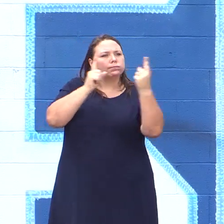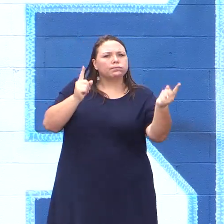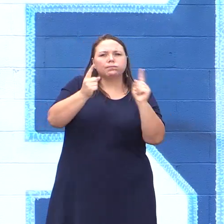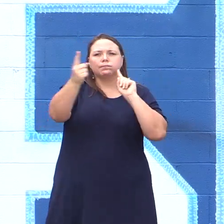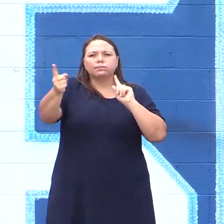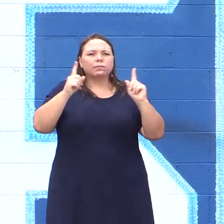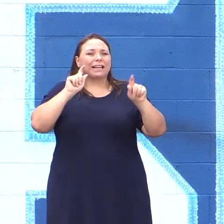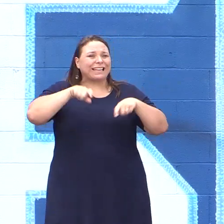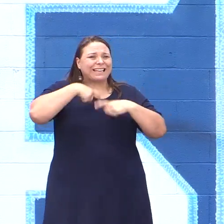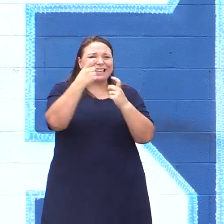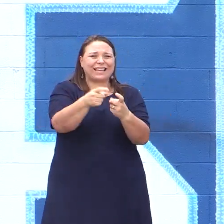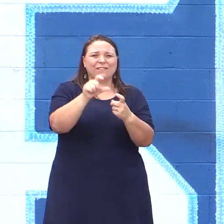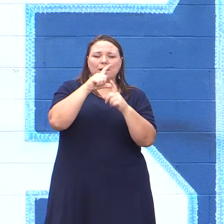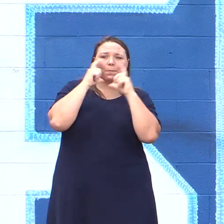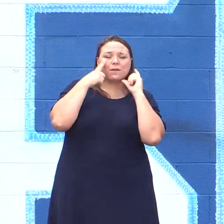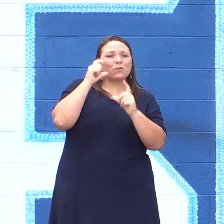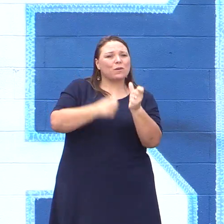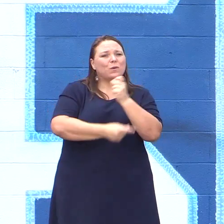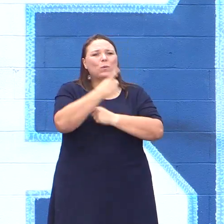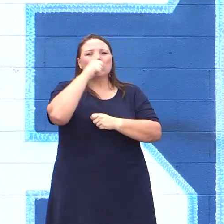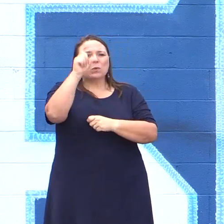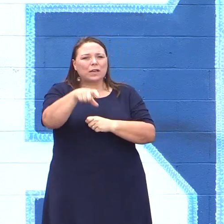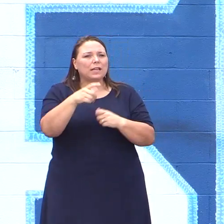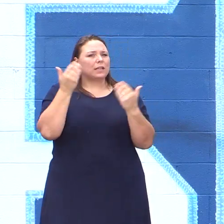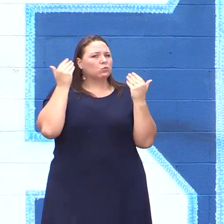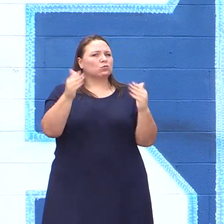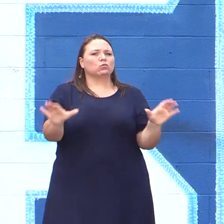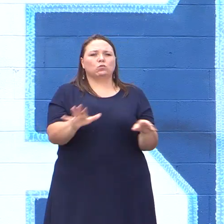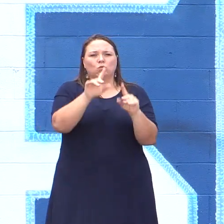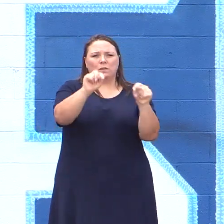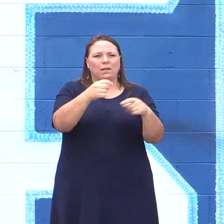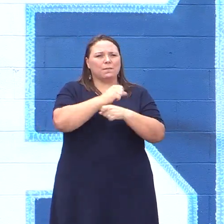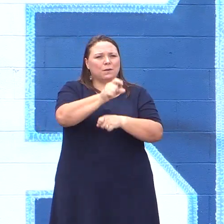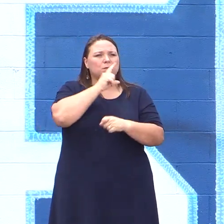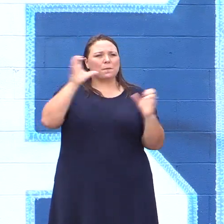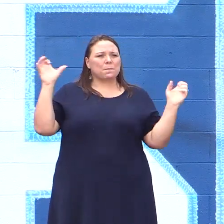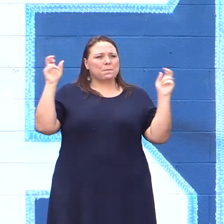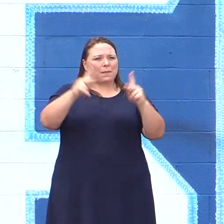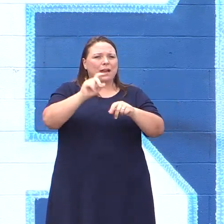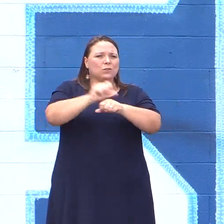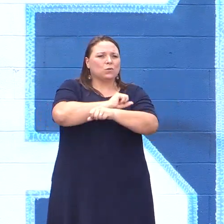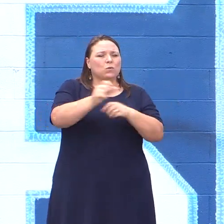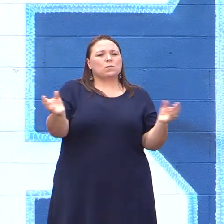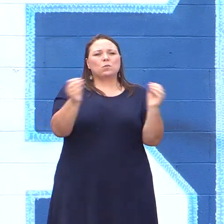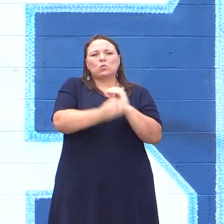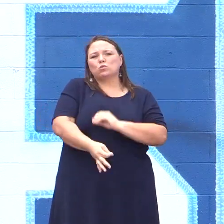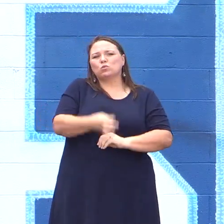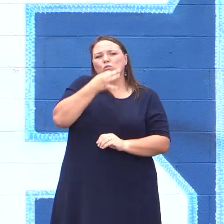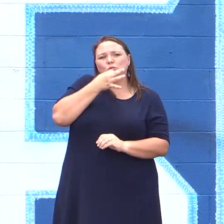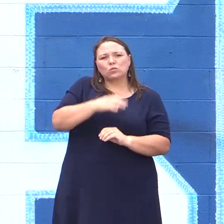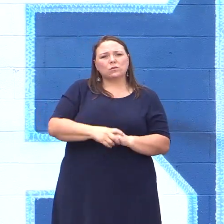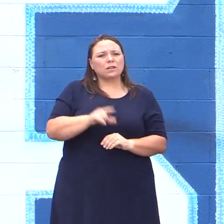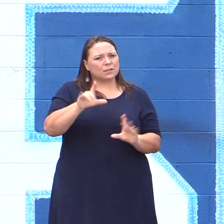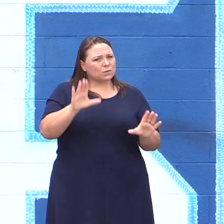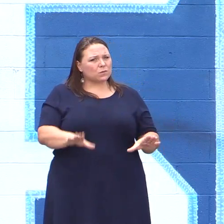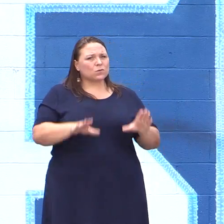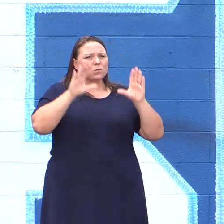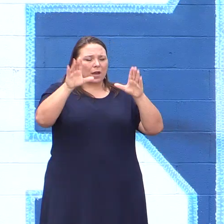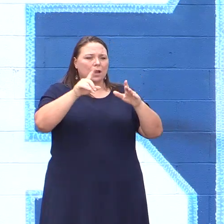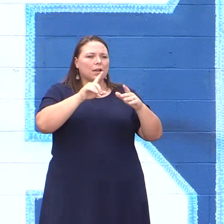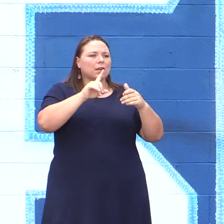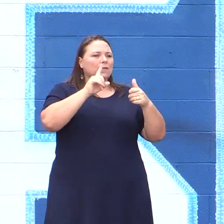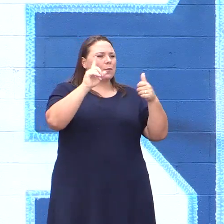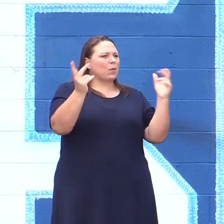out a mask to anybody that might ever need a mask. Let's all do that so that we can get back to work sooner. It's a great achievement to go from